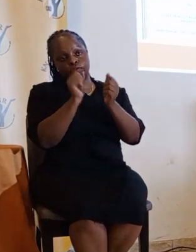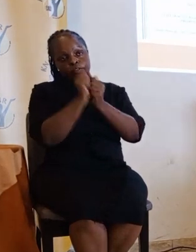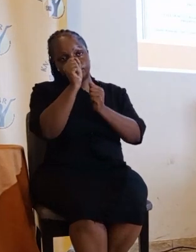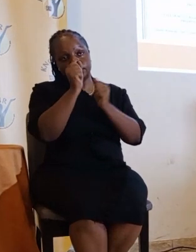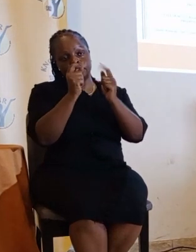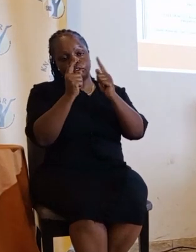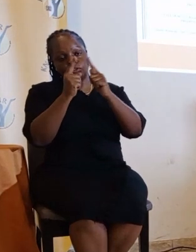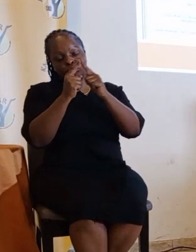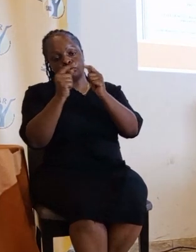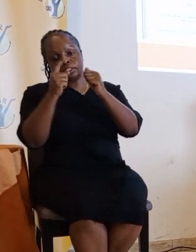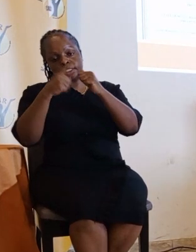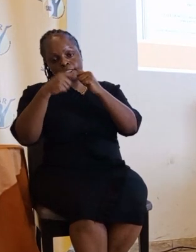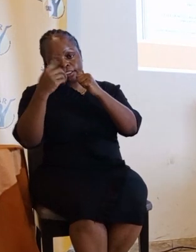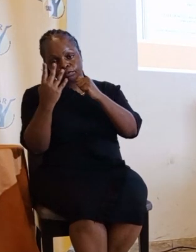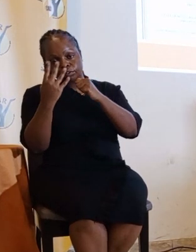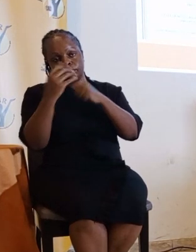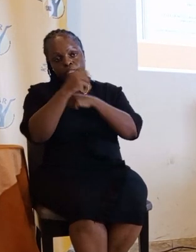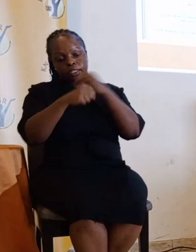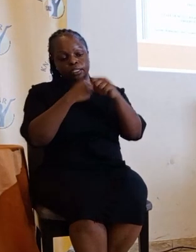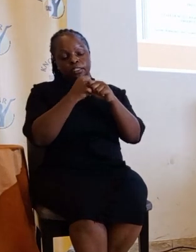64 years was